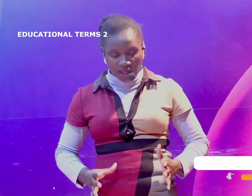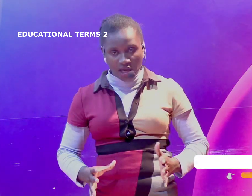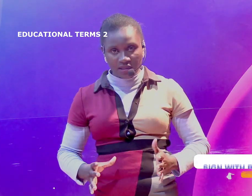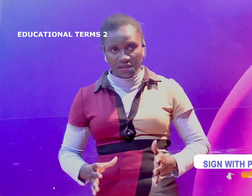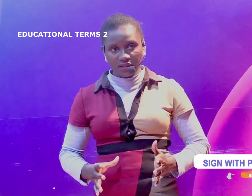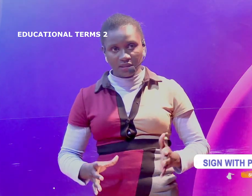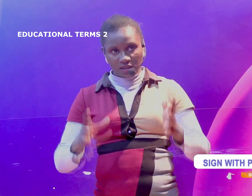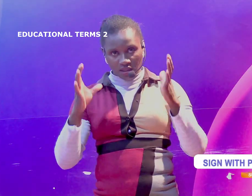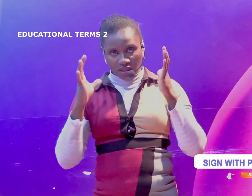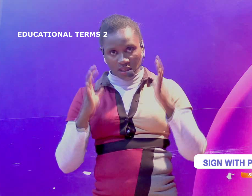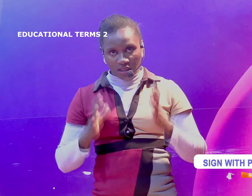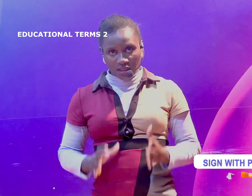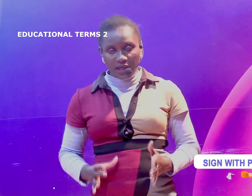client, client,